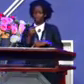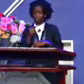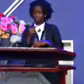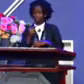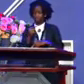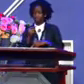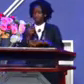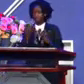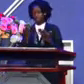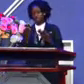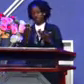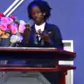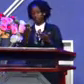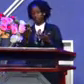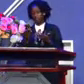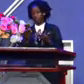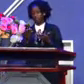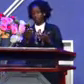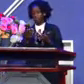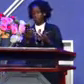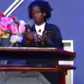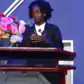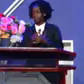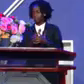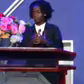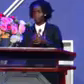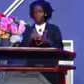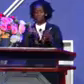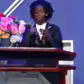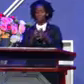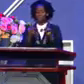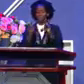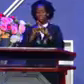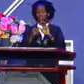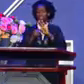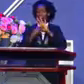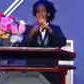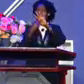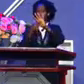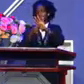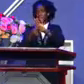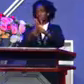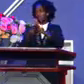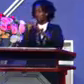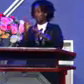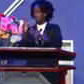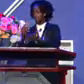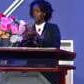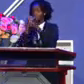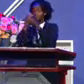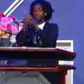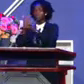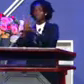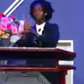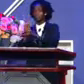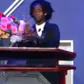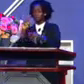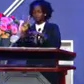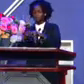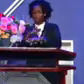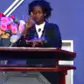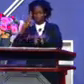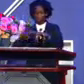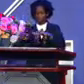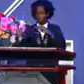naye kabonera akobuddukiro kanchogere bwentyo. It was a sign of rescue. Era tubadde tukyogerako